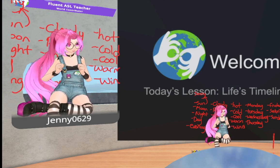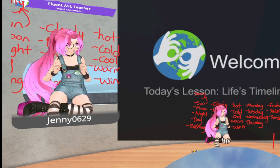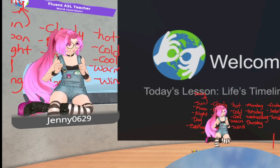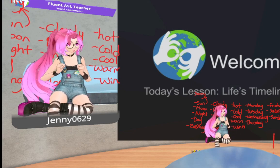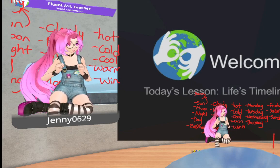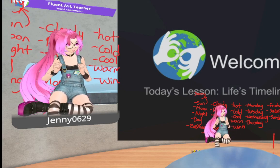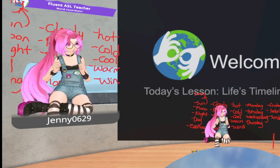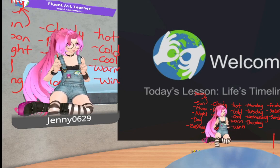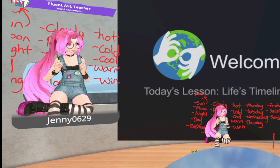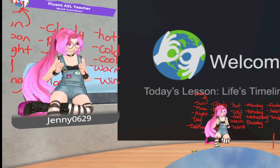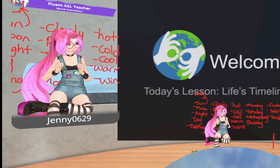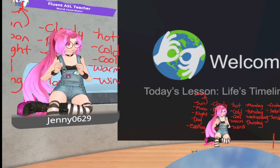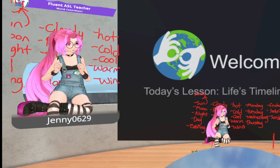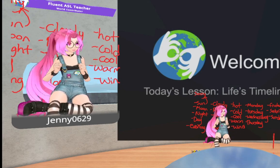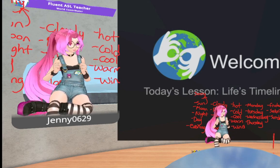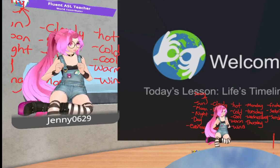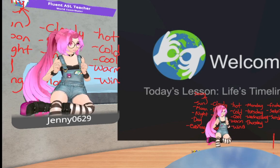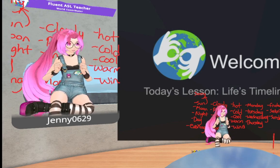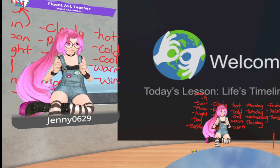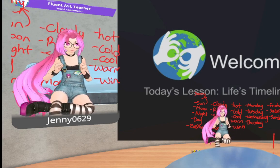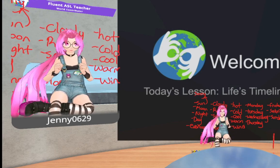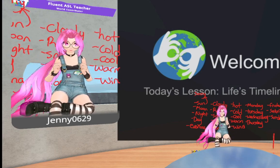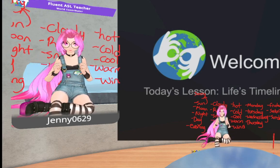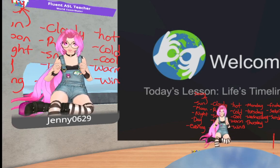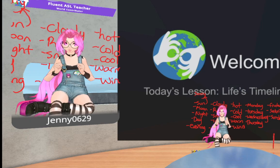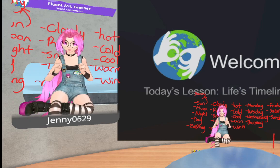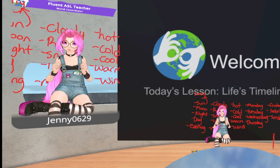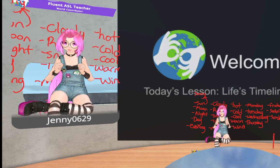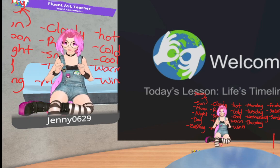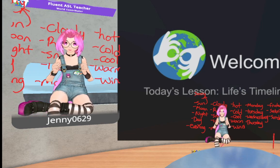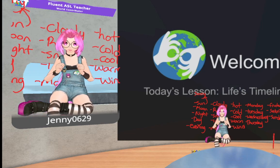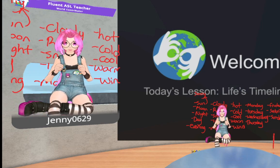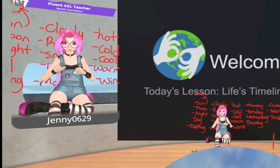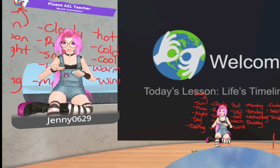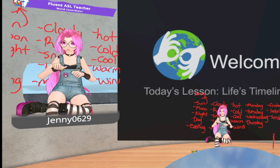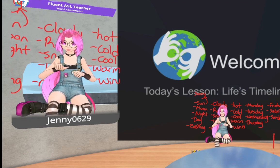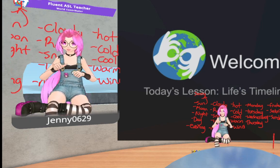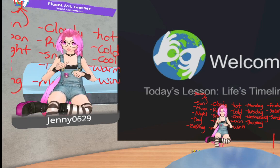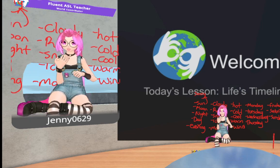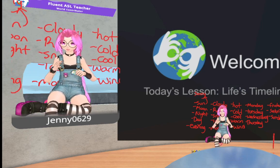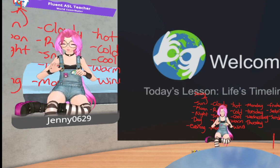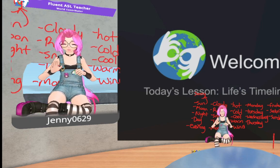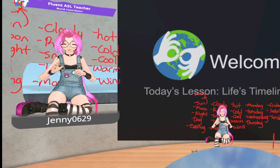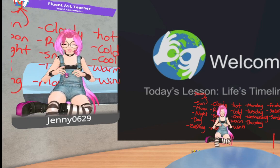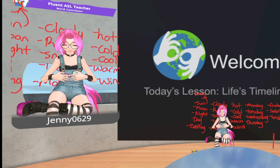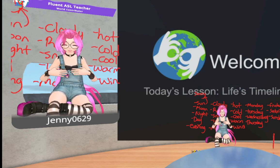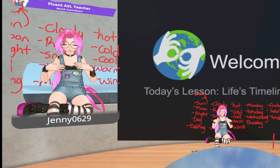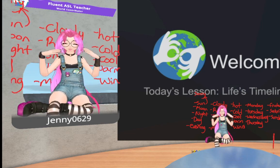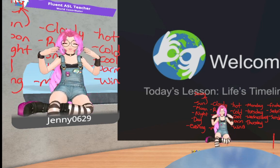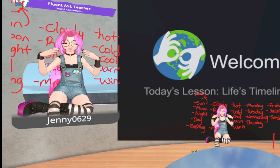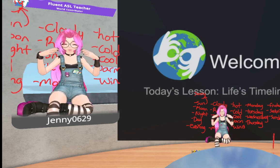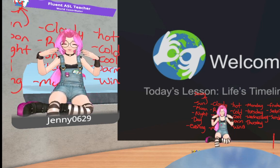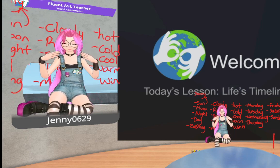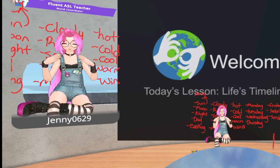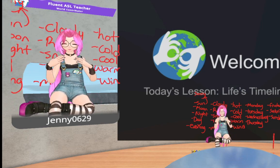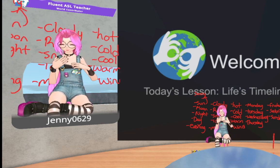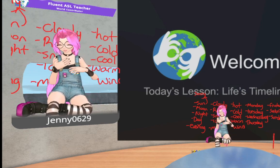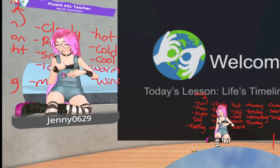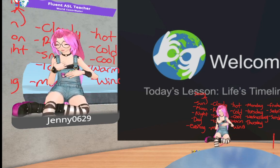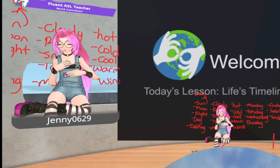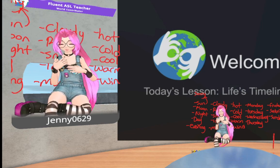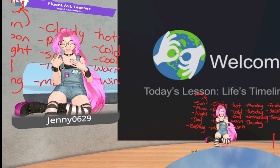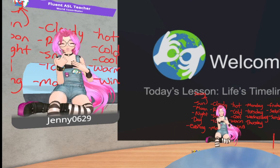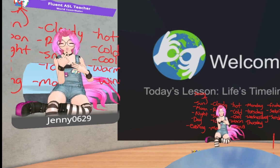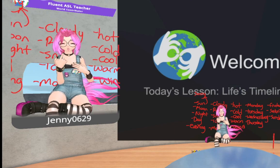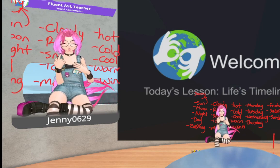cold, cold. Shiver, shiver, shiver. Cold. And then same thing with hot. If we want to exaggerate it,